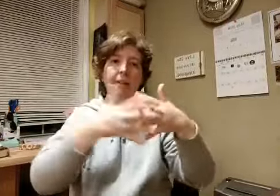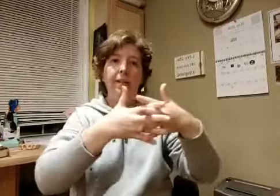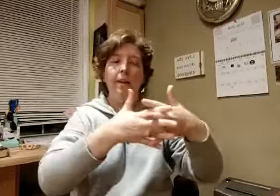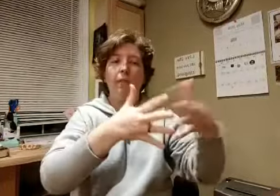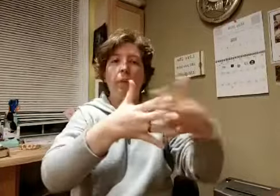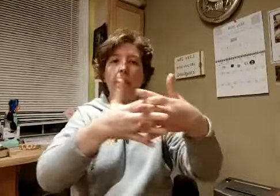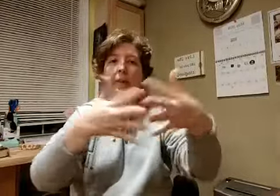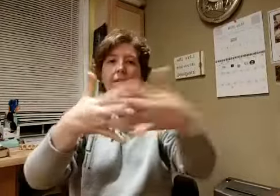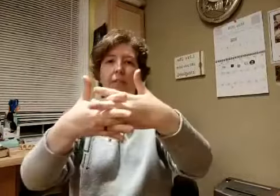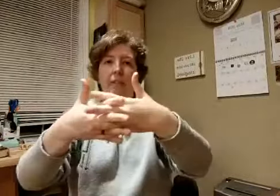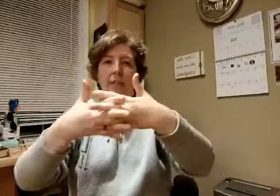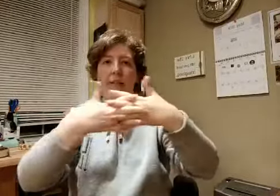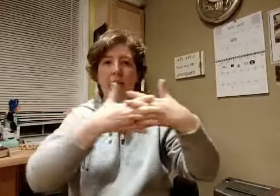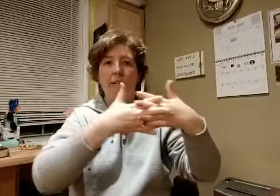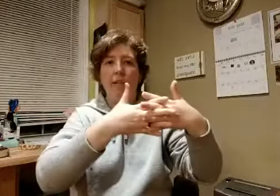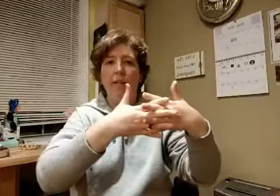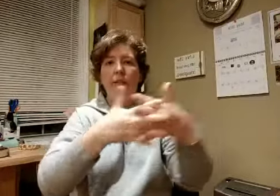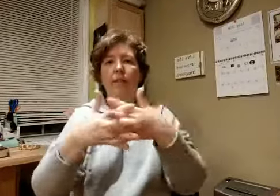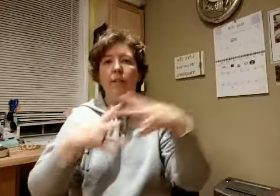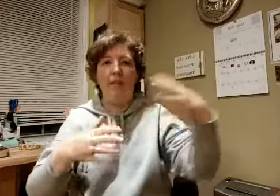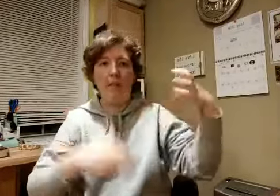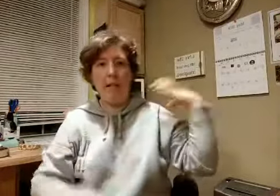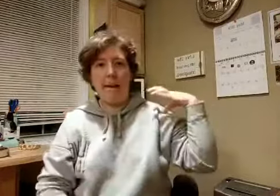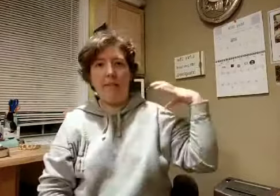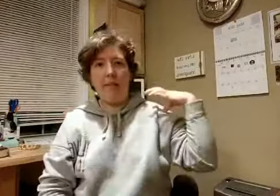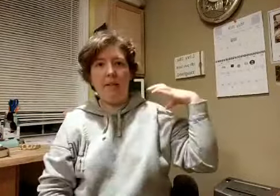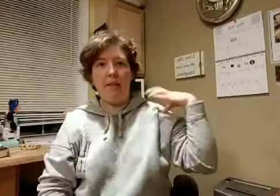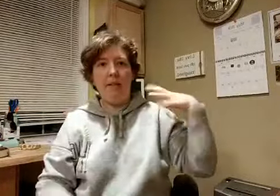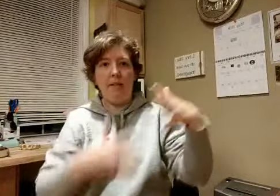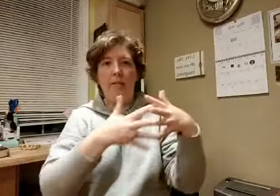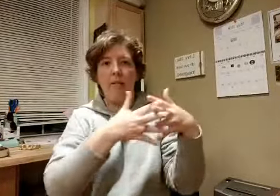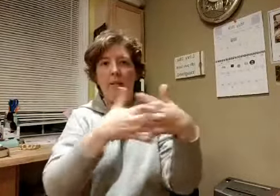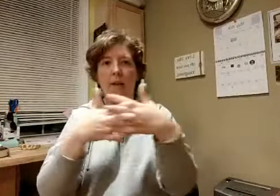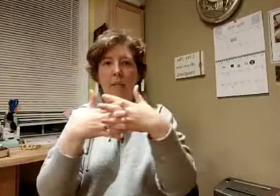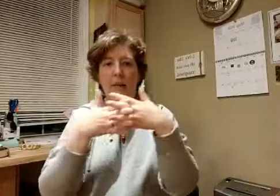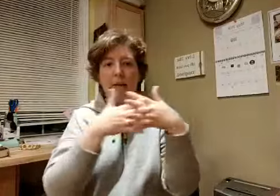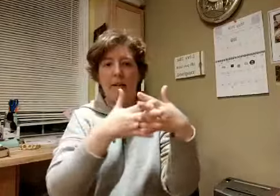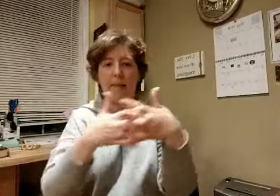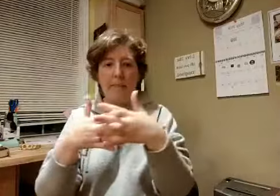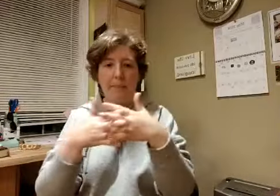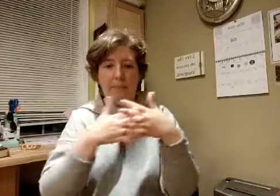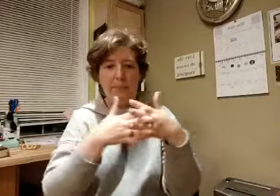of the white picket fences. So Captain America.